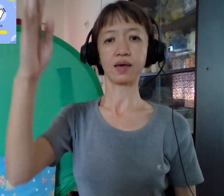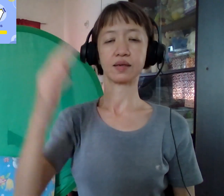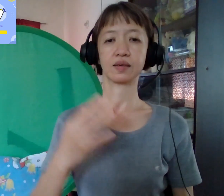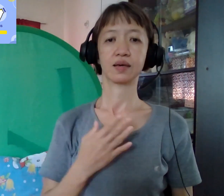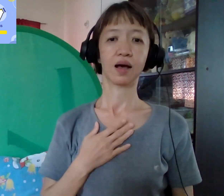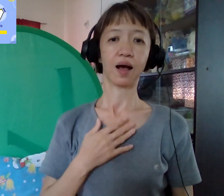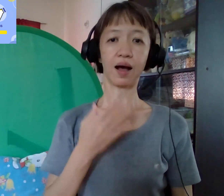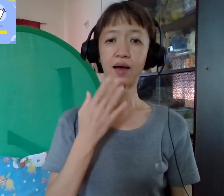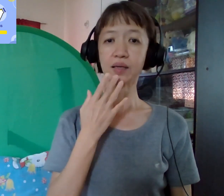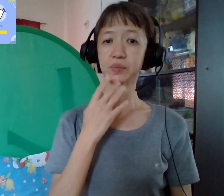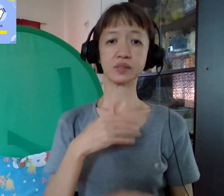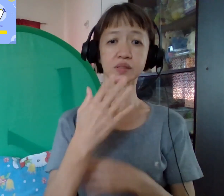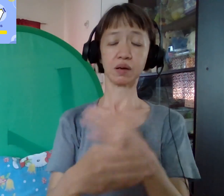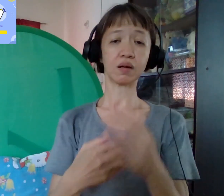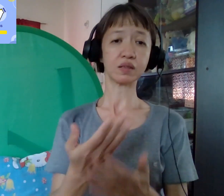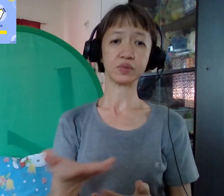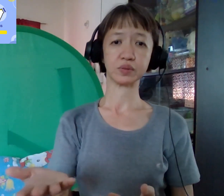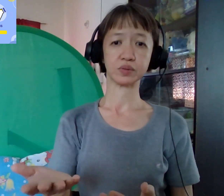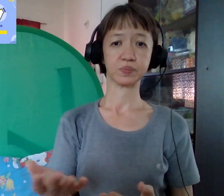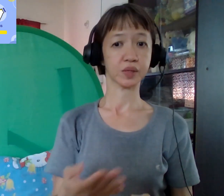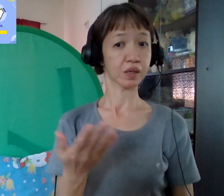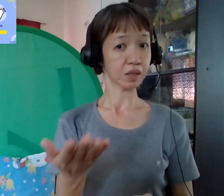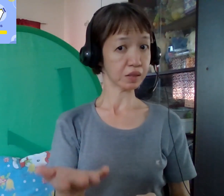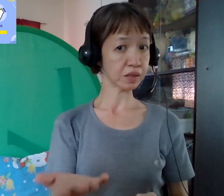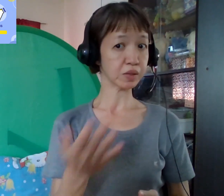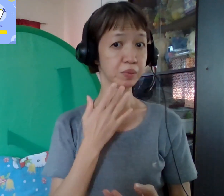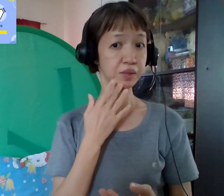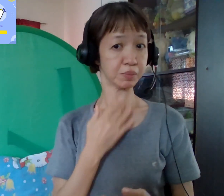Hi, I missed all of you. Did you miss me?